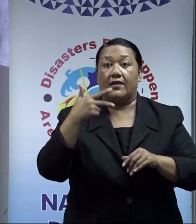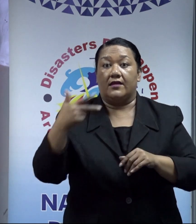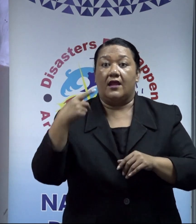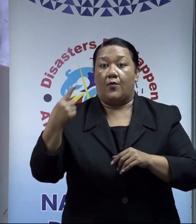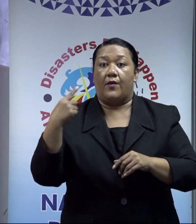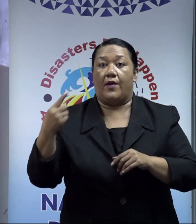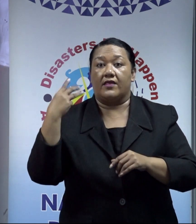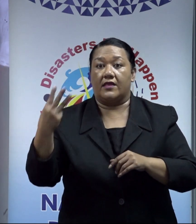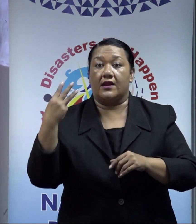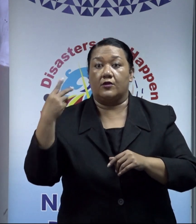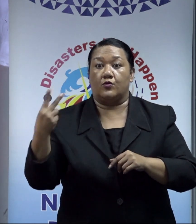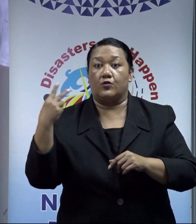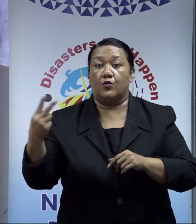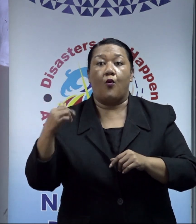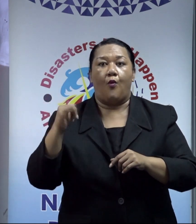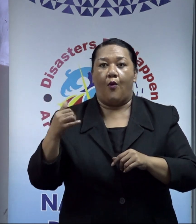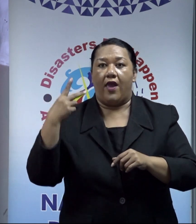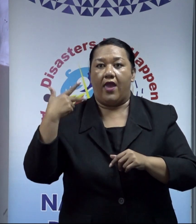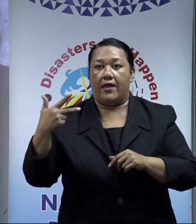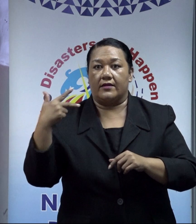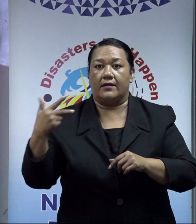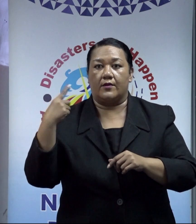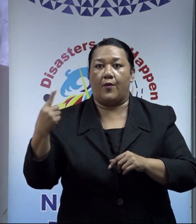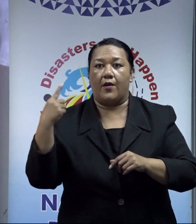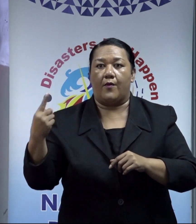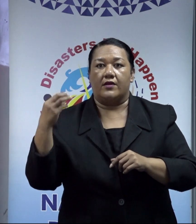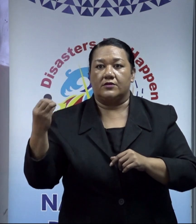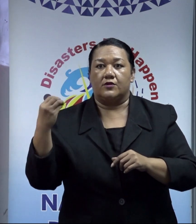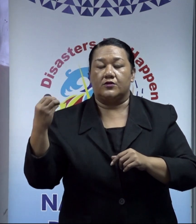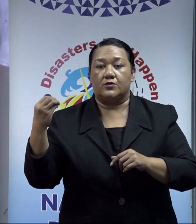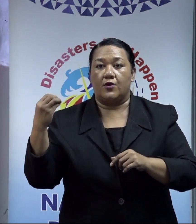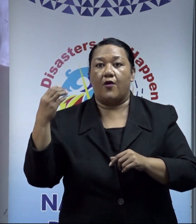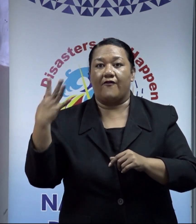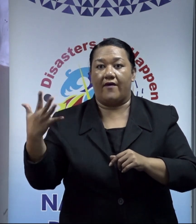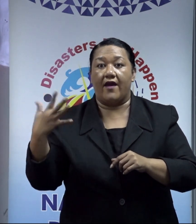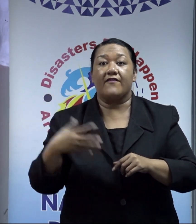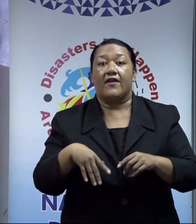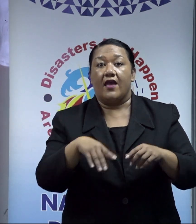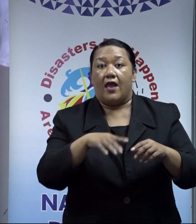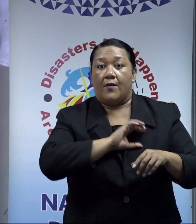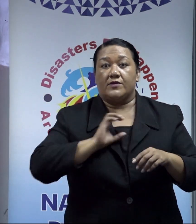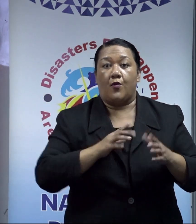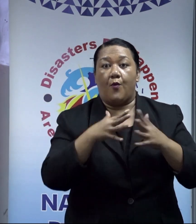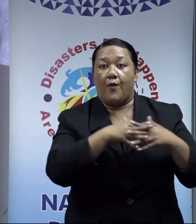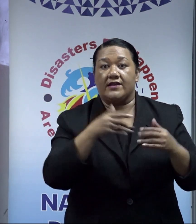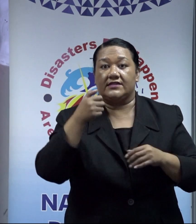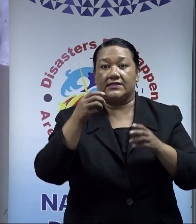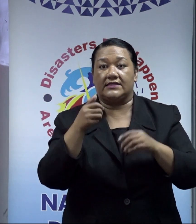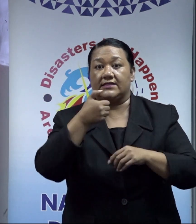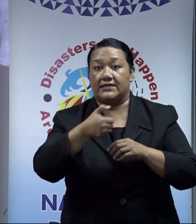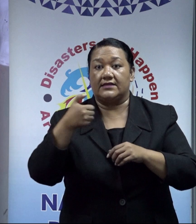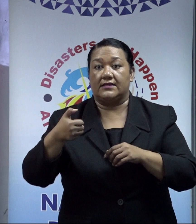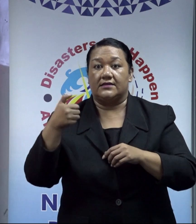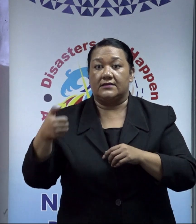8811-322 or 8811-005. Commissioner Western's EOC 6660760.